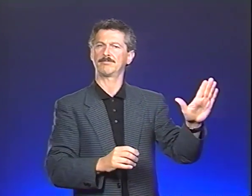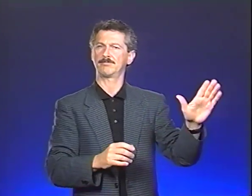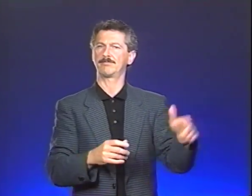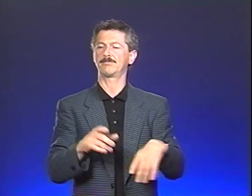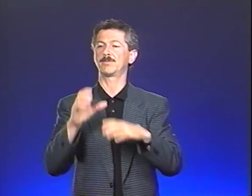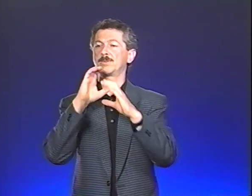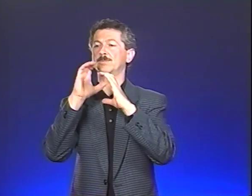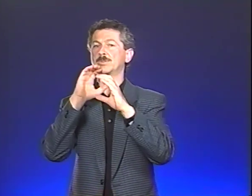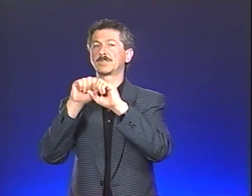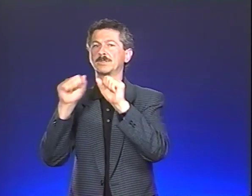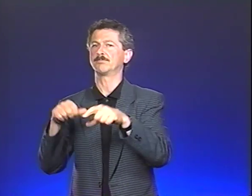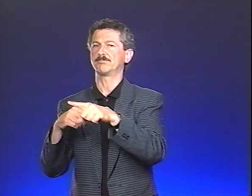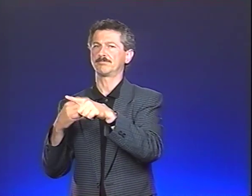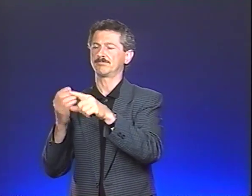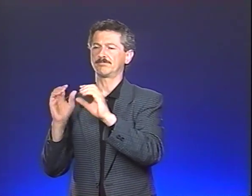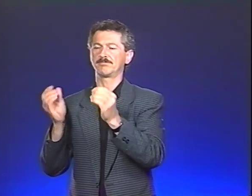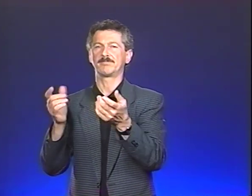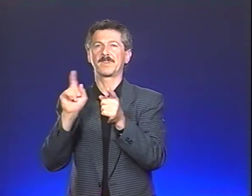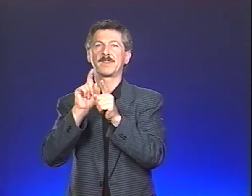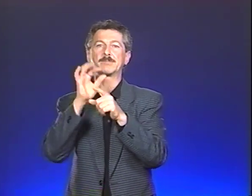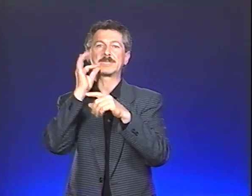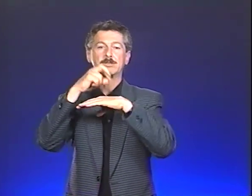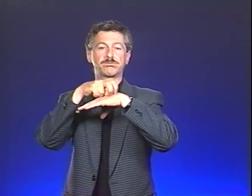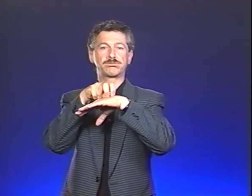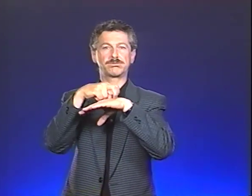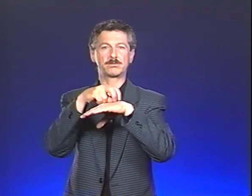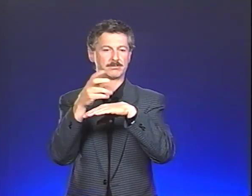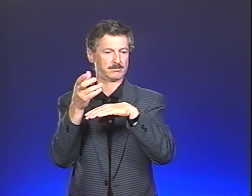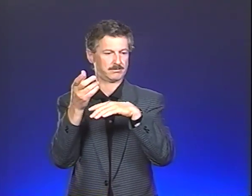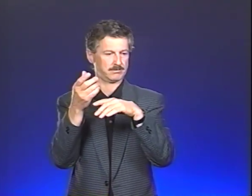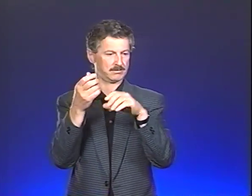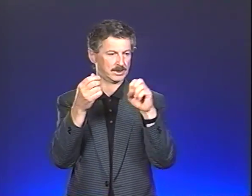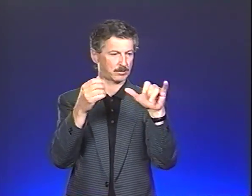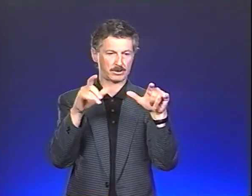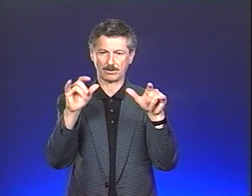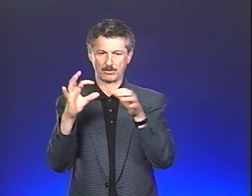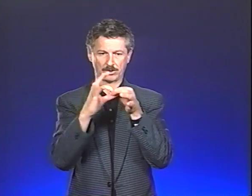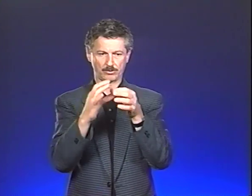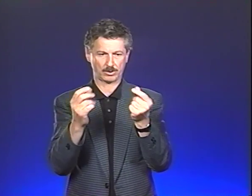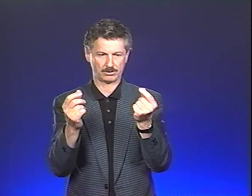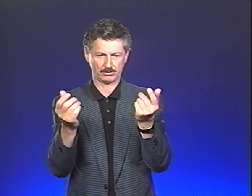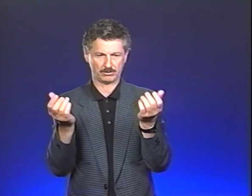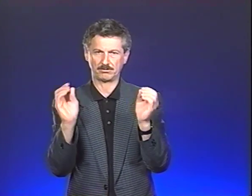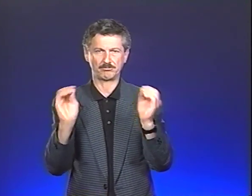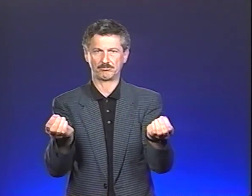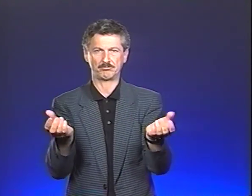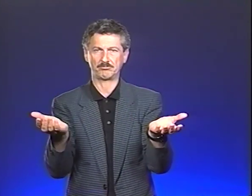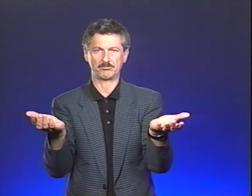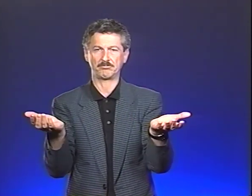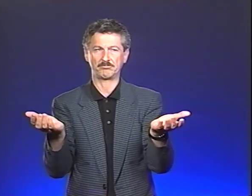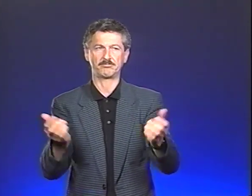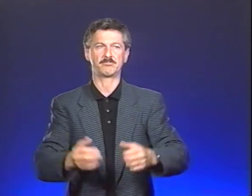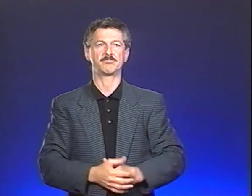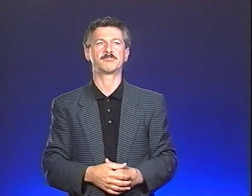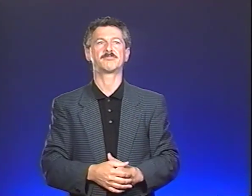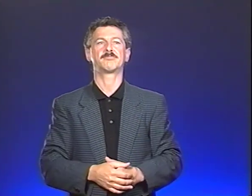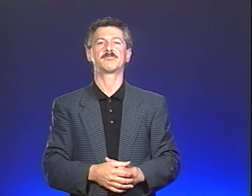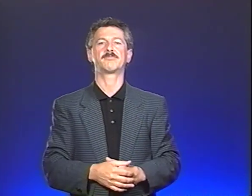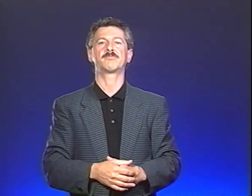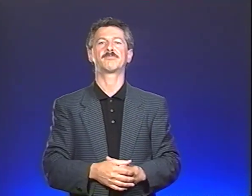location is conveyed through this sentence. Other communication systems do not share this feature. There is no shared